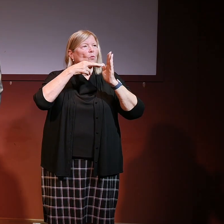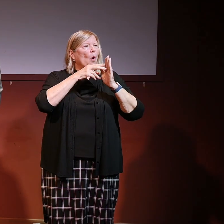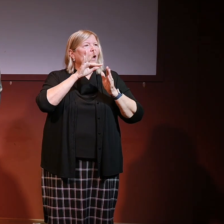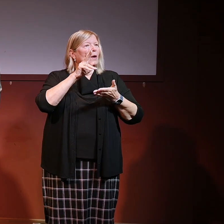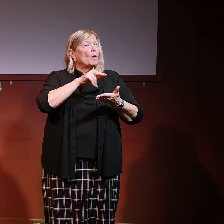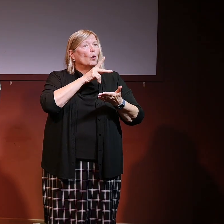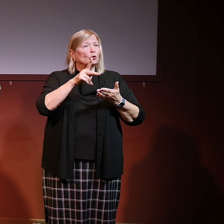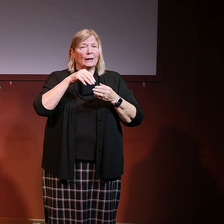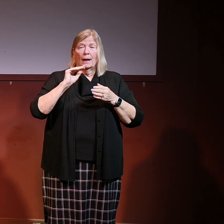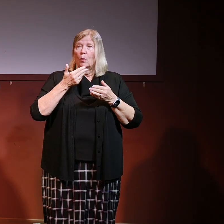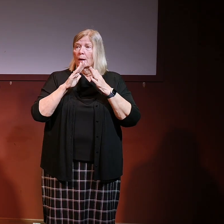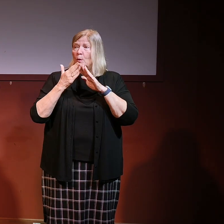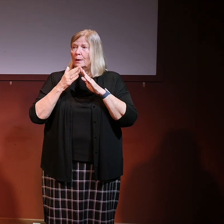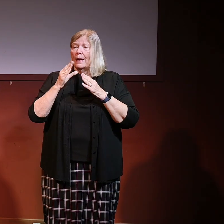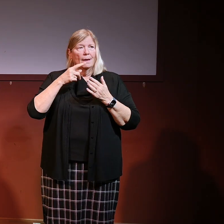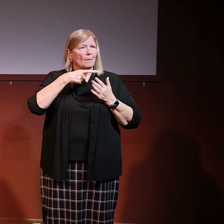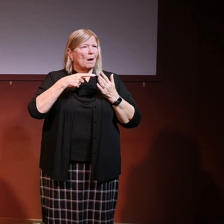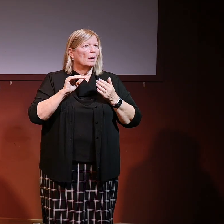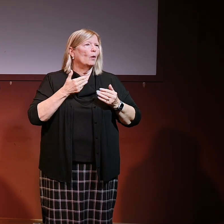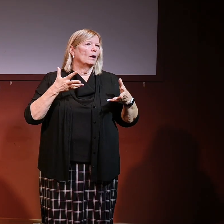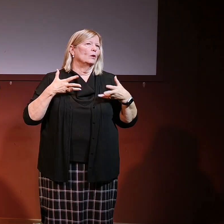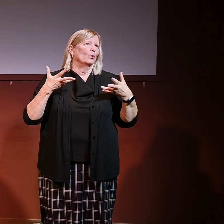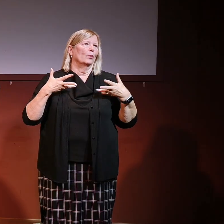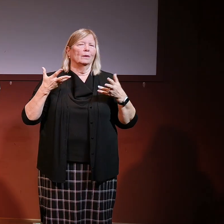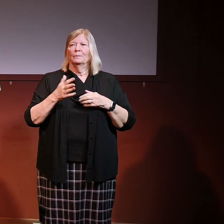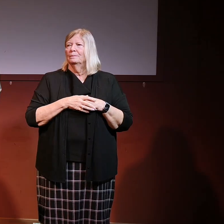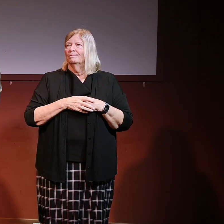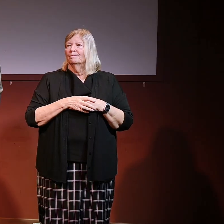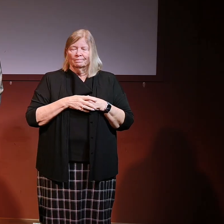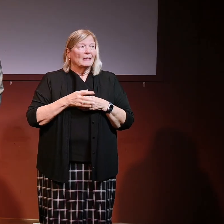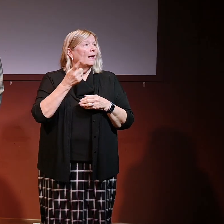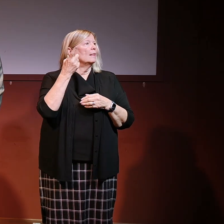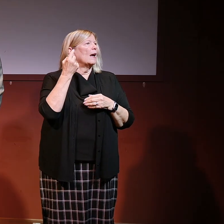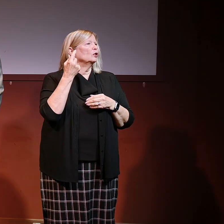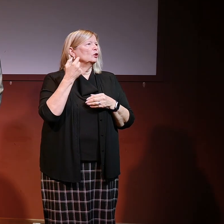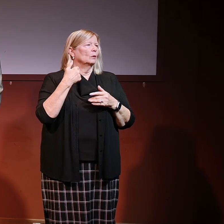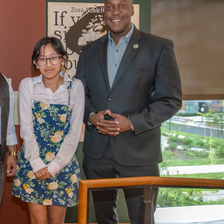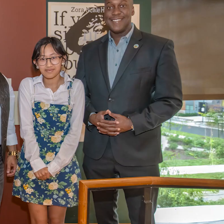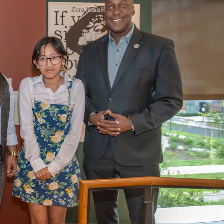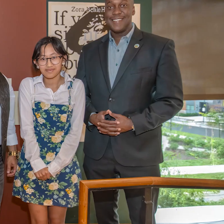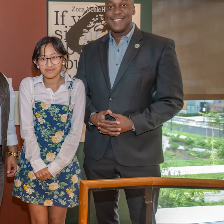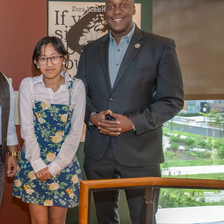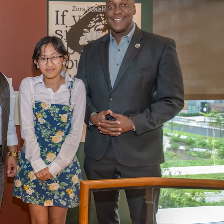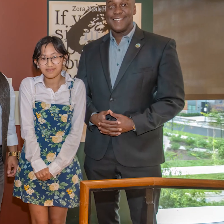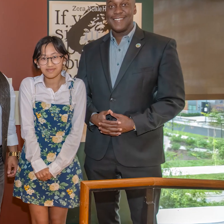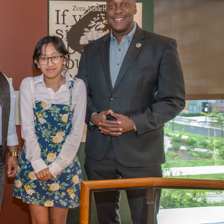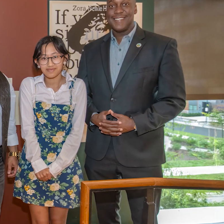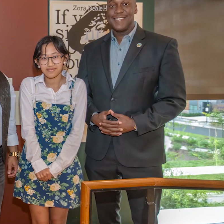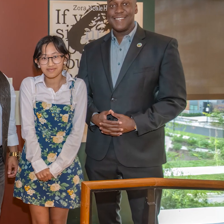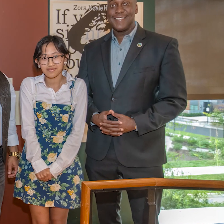in our community and among our young people. Last year, we were especially proud